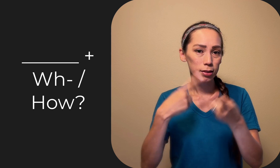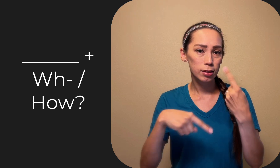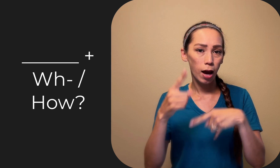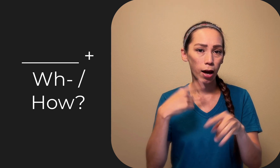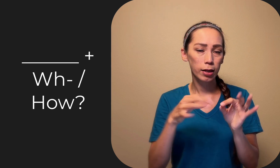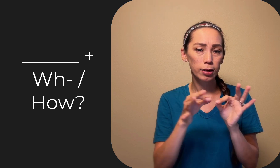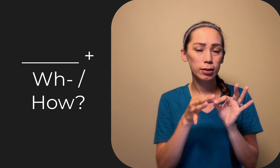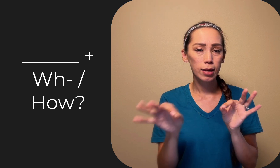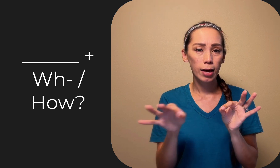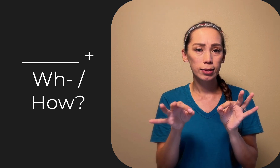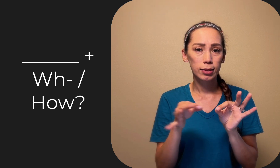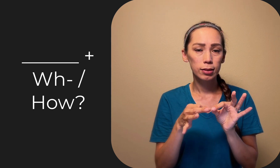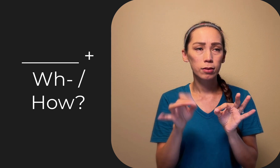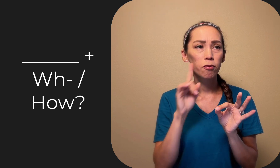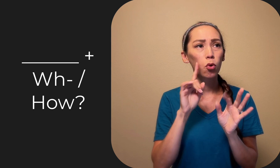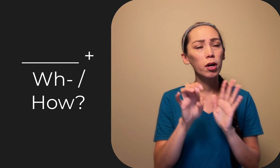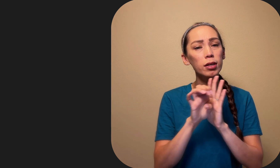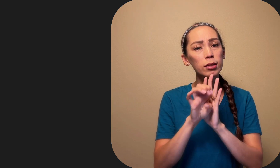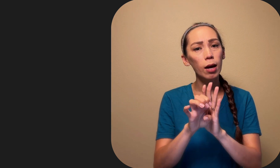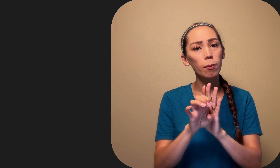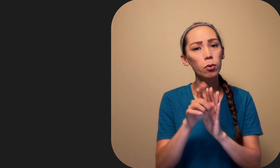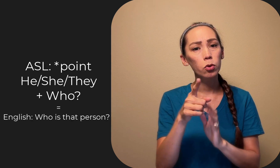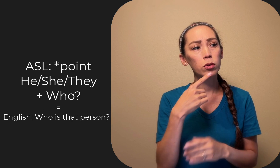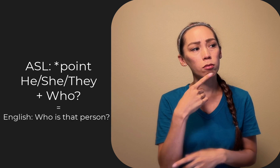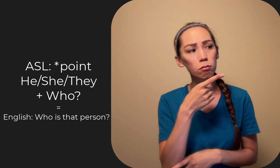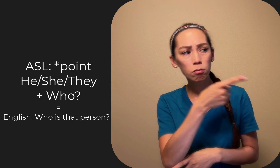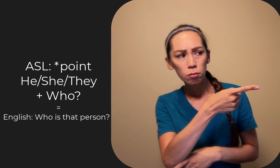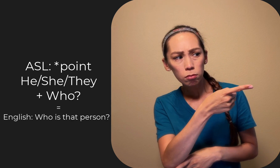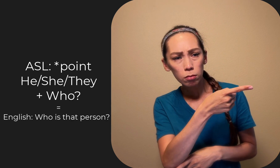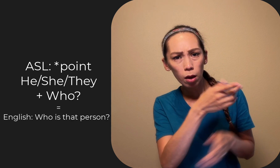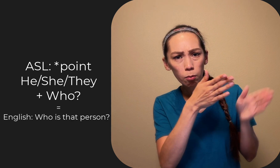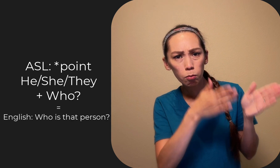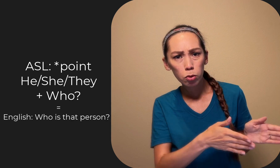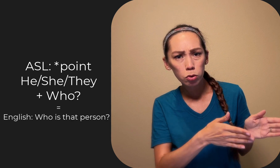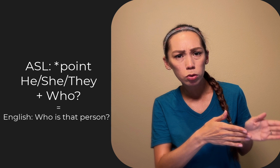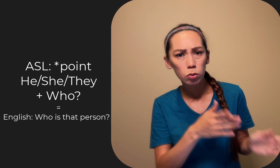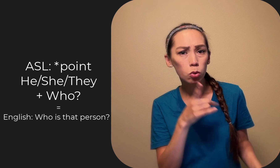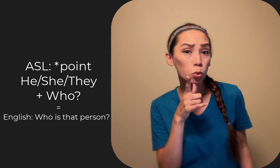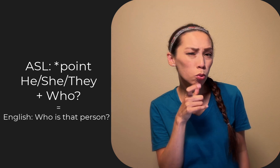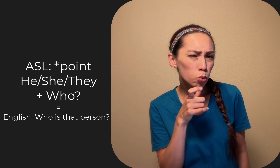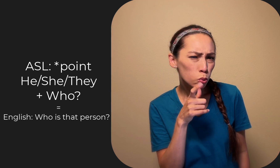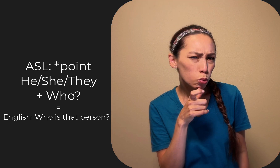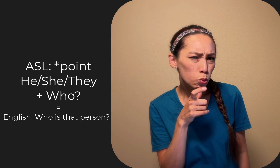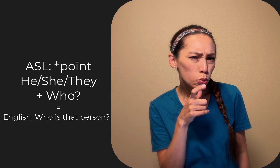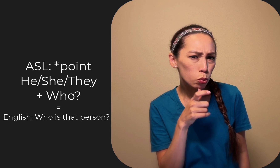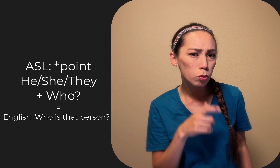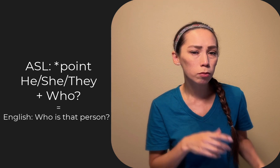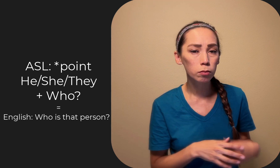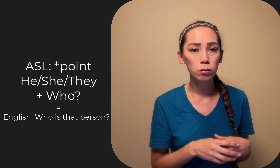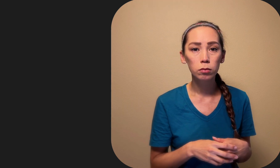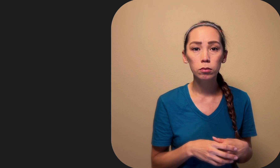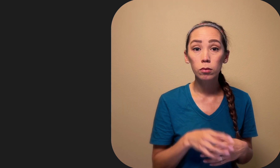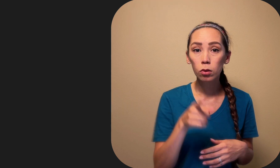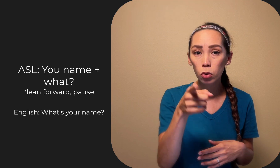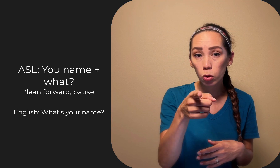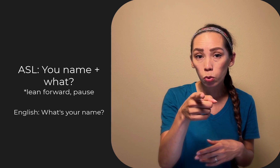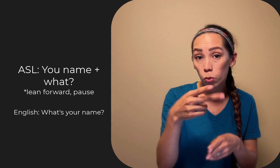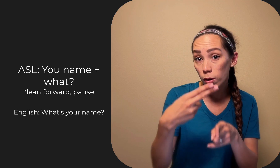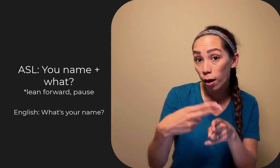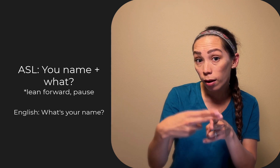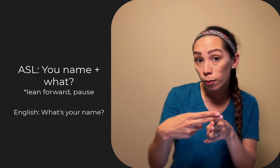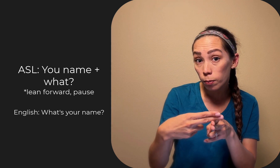signing sentence. So, for instance, you would point and say, that person who,